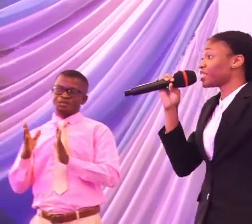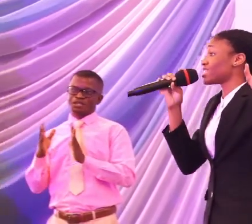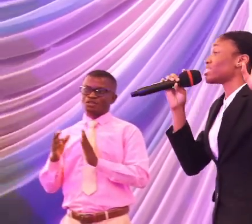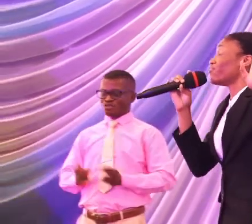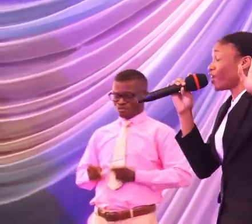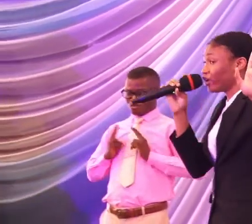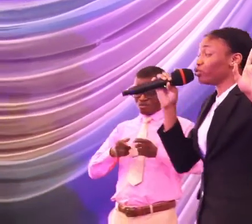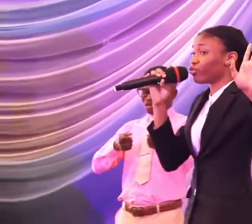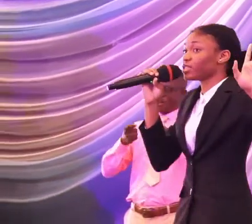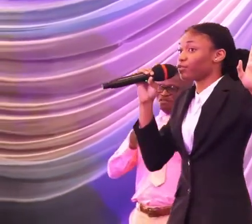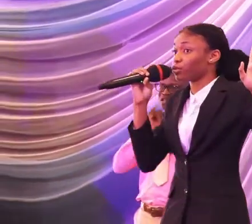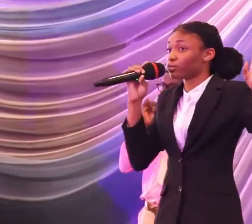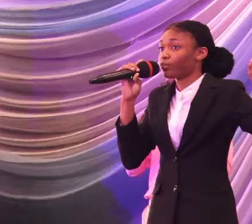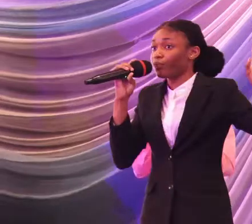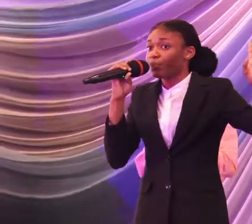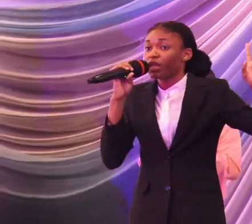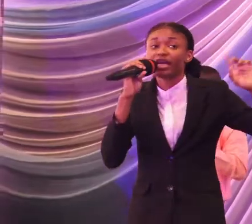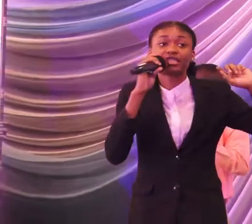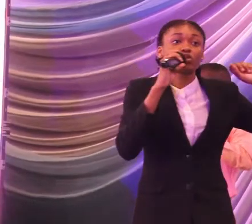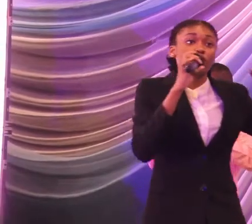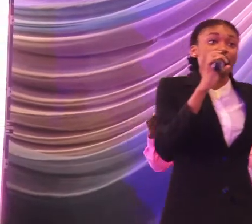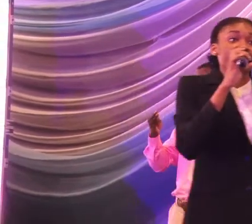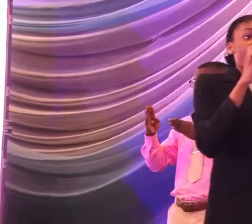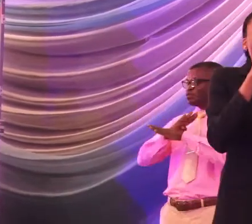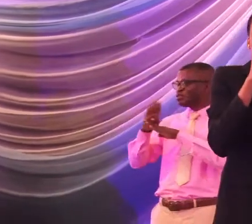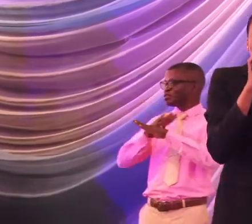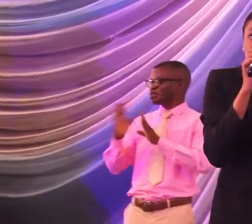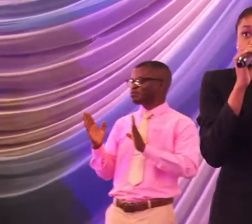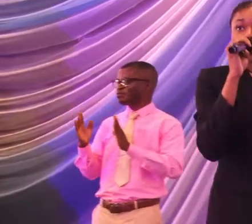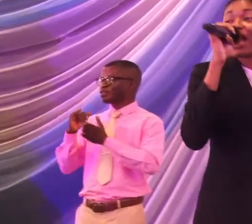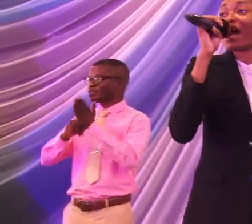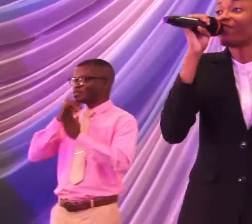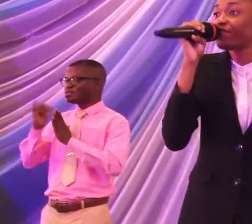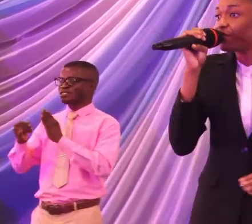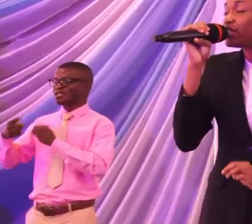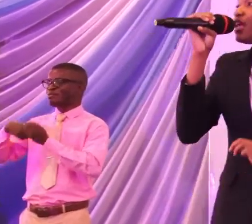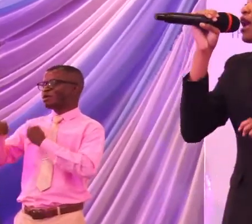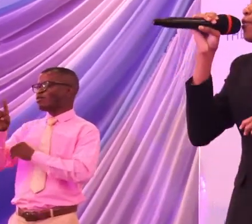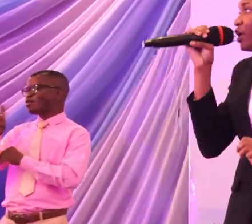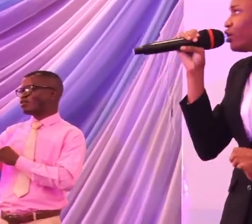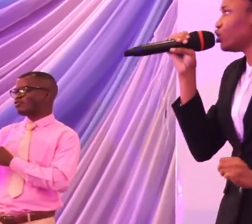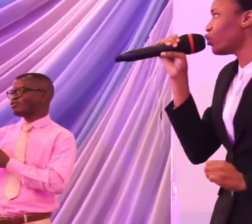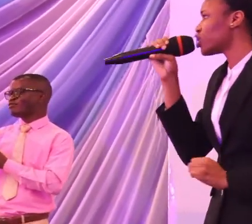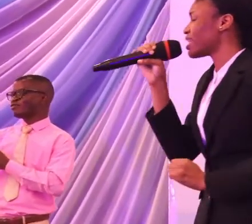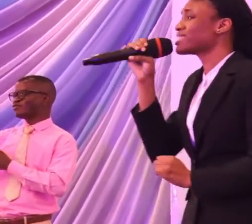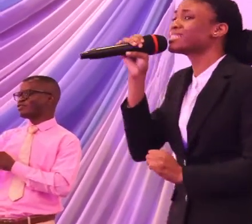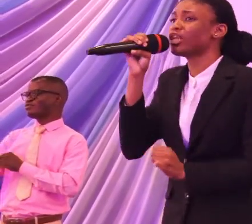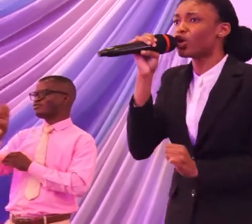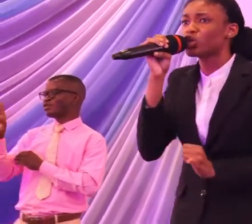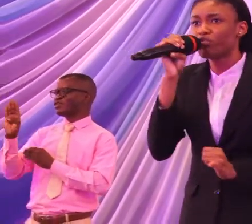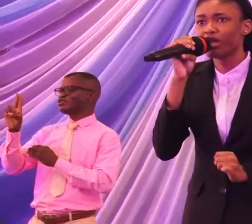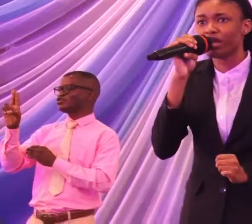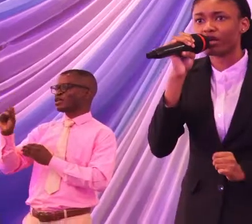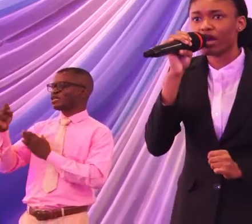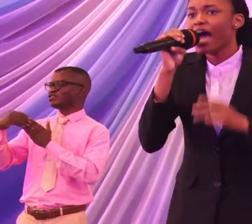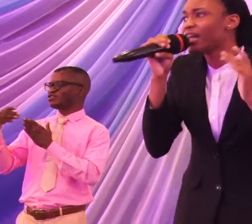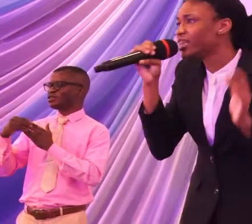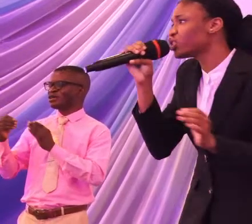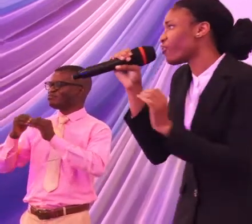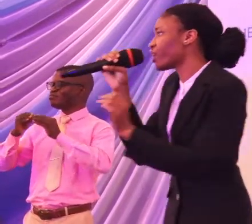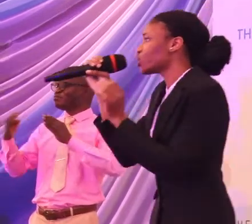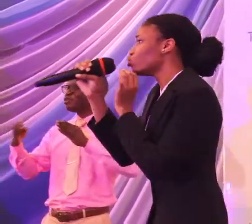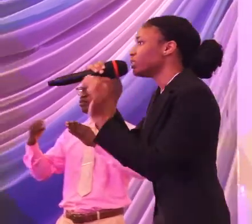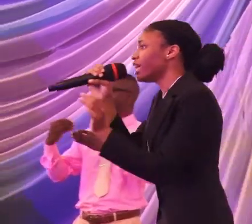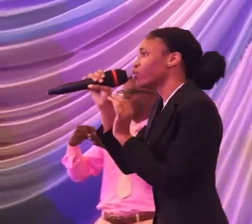trafficking business is a very lucrative one. It is worth $150 billion US. This is a lot of money. And